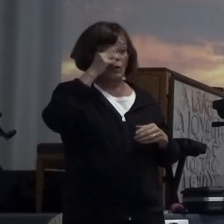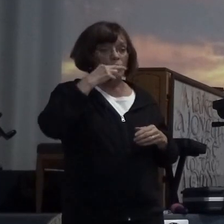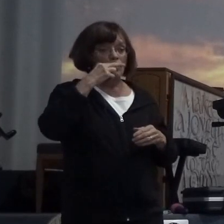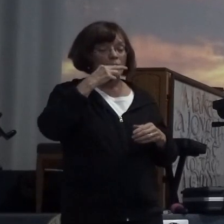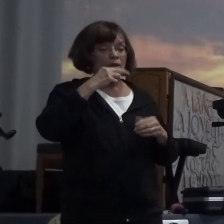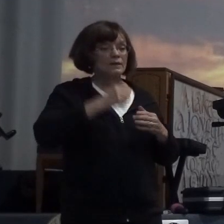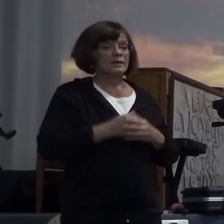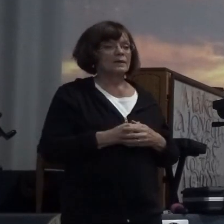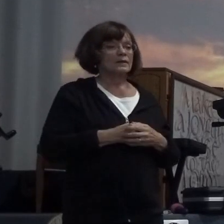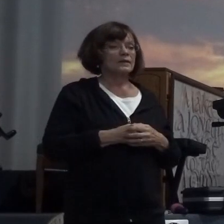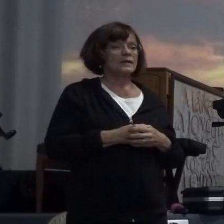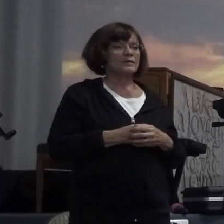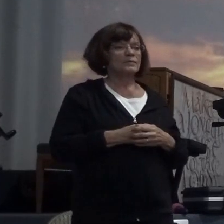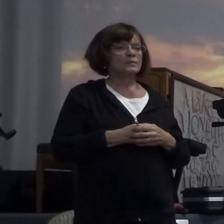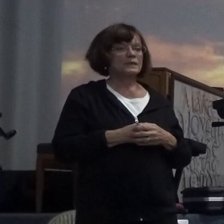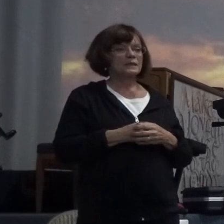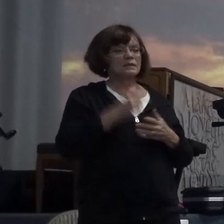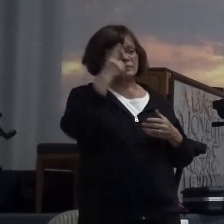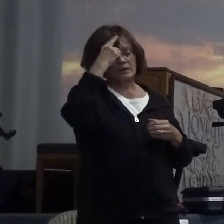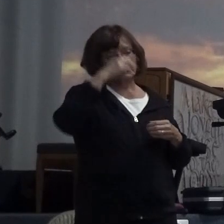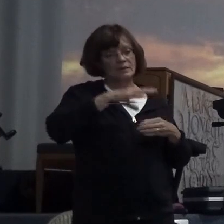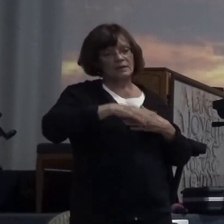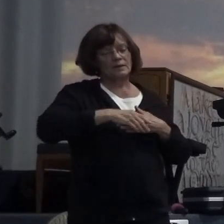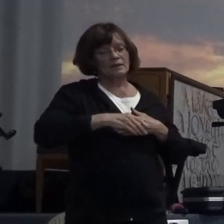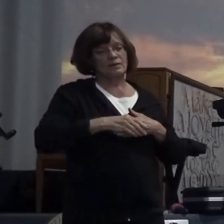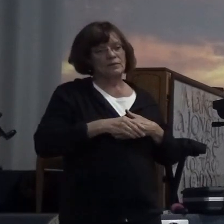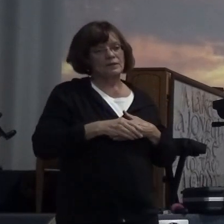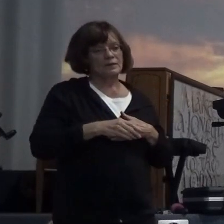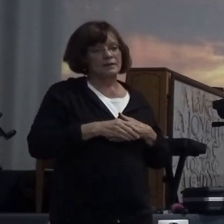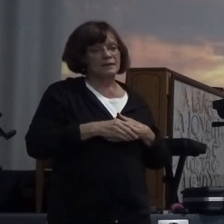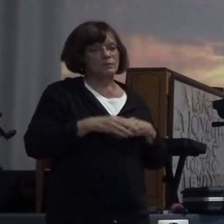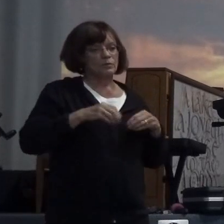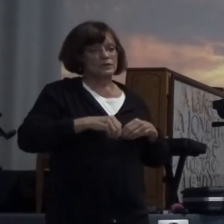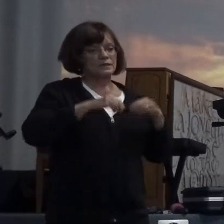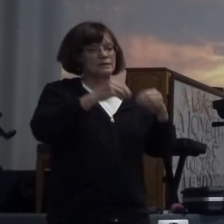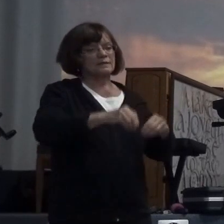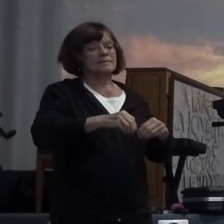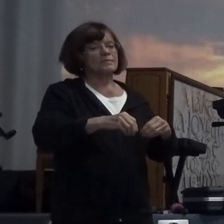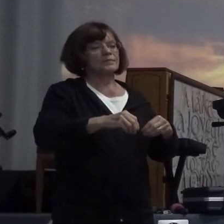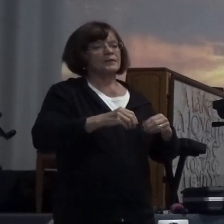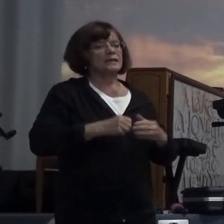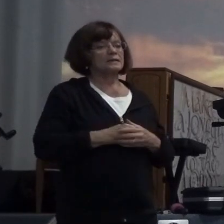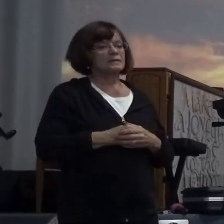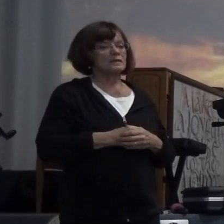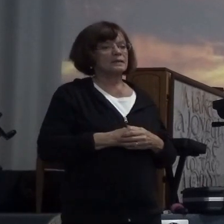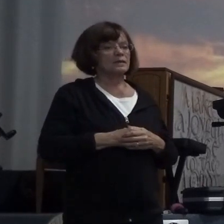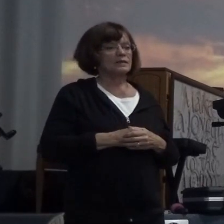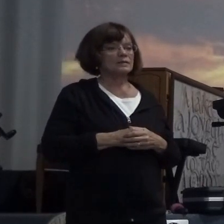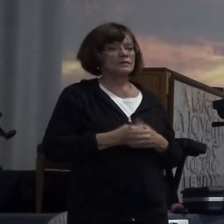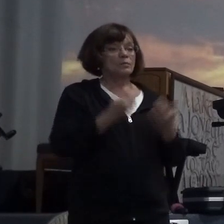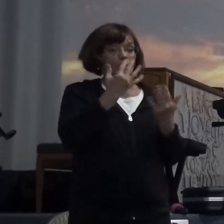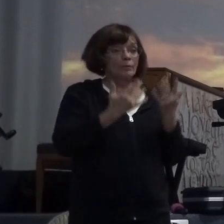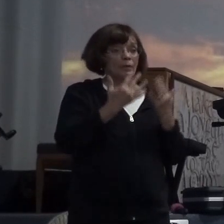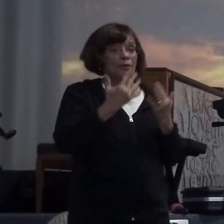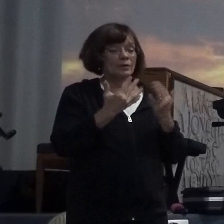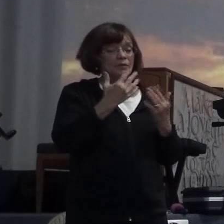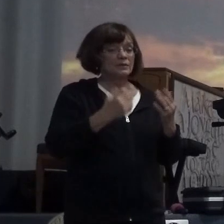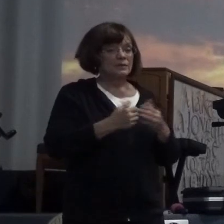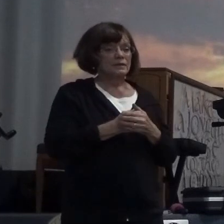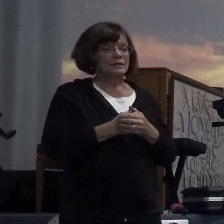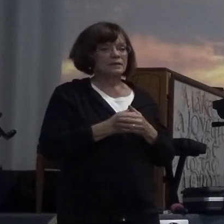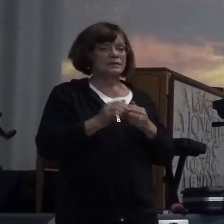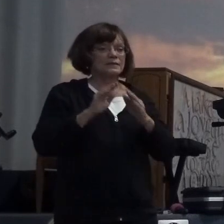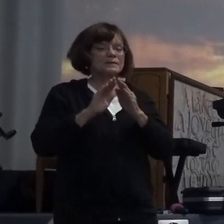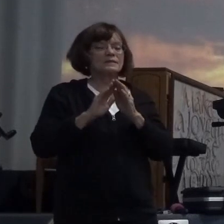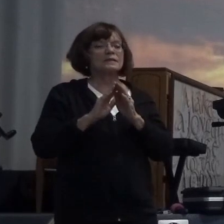Emperor Nero had set the city on fire, probably because of his incredible lust to build. He just wanted to build. In order to